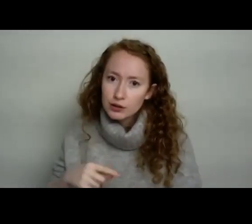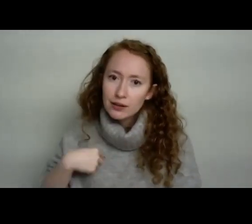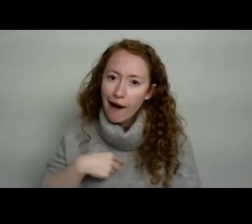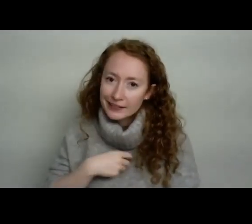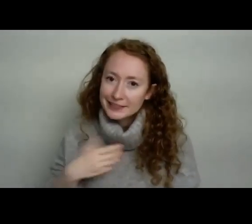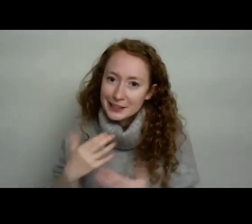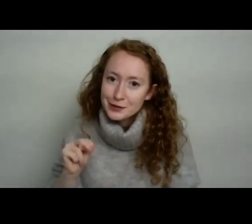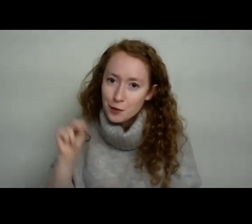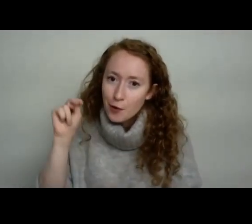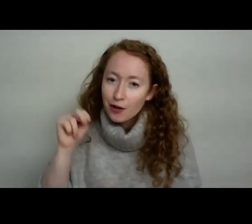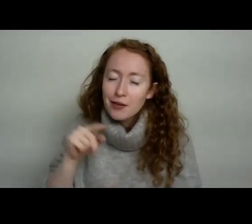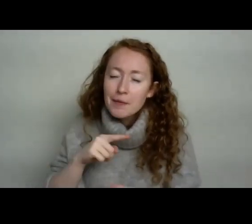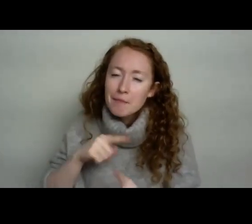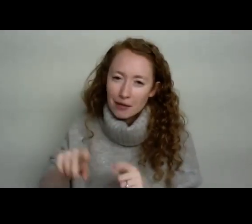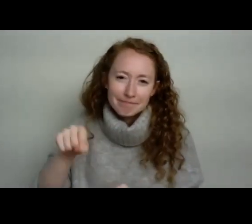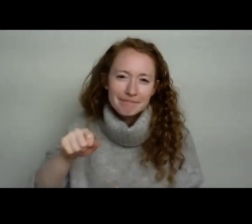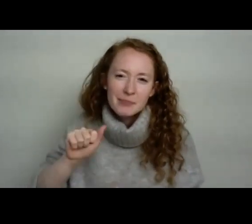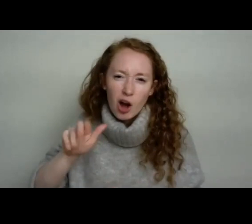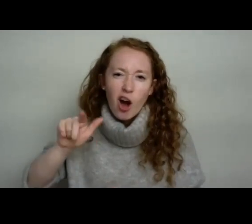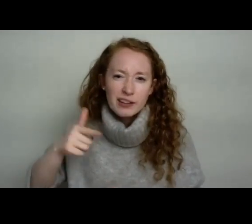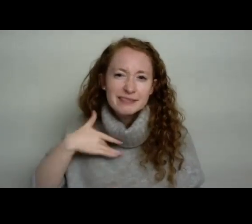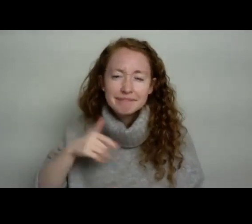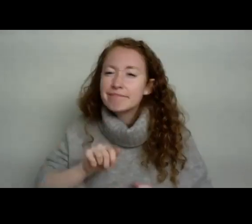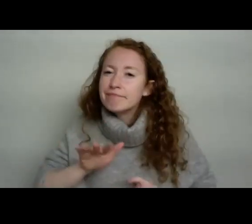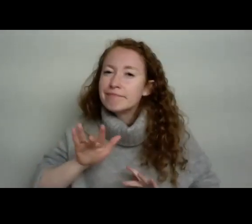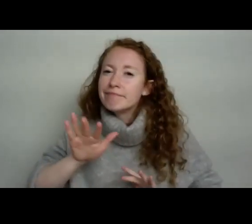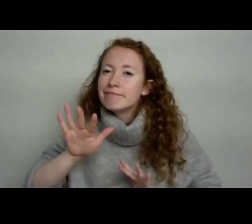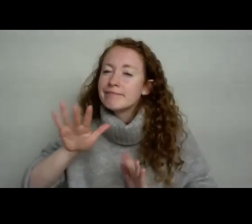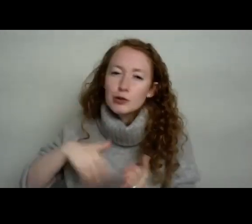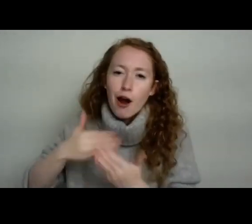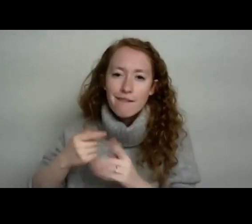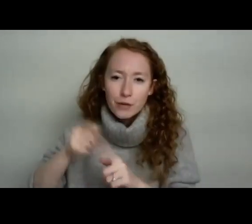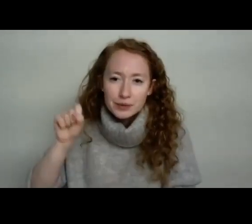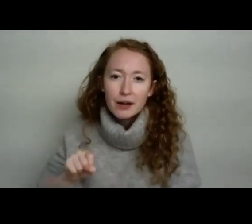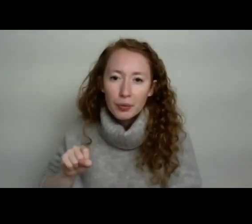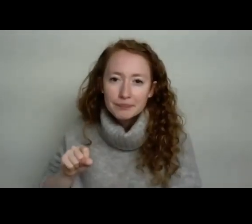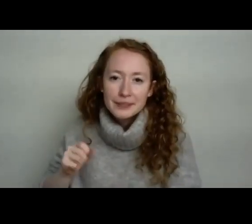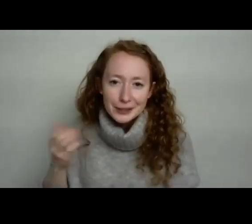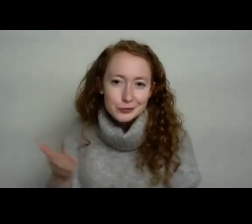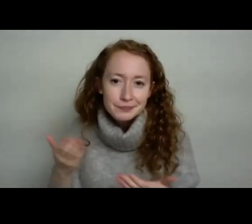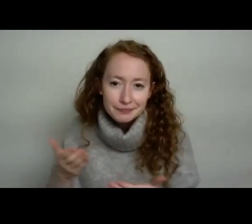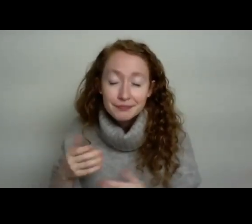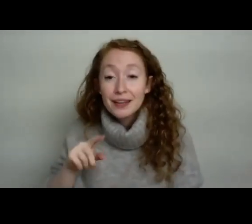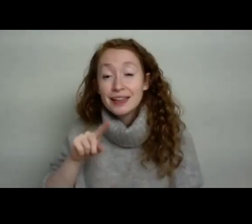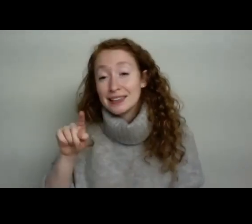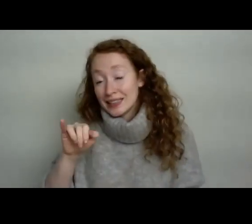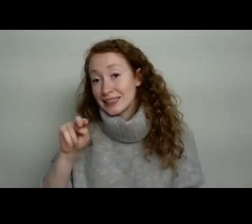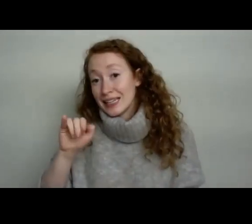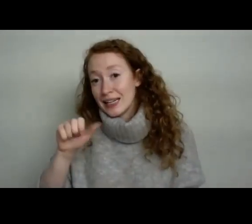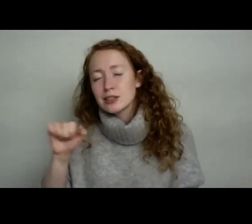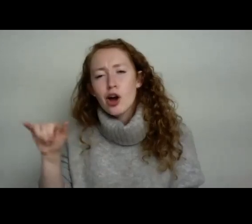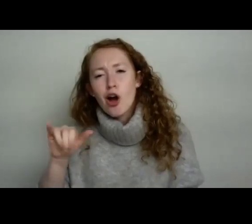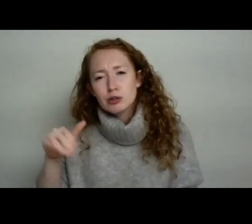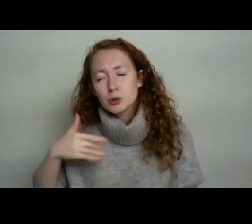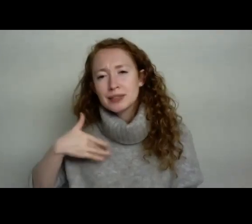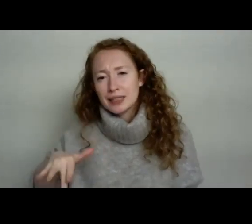a few other things to keep in mind, and zinnias are also susceptible to powdery mildew is the main disease that